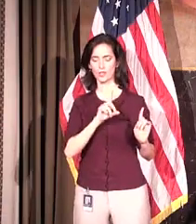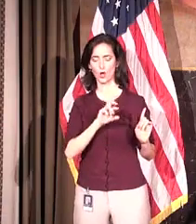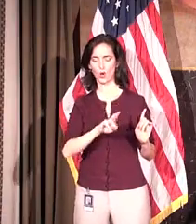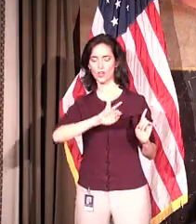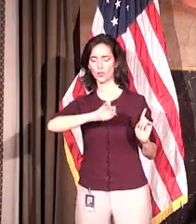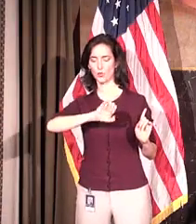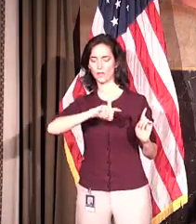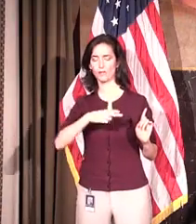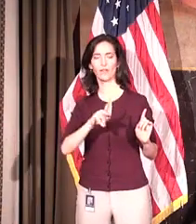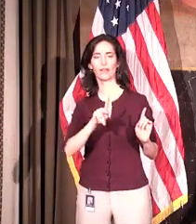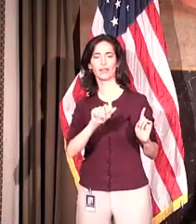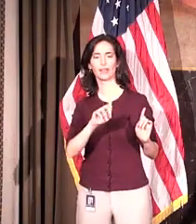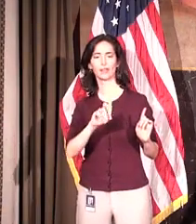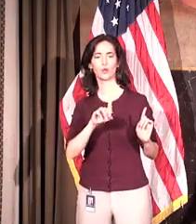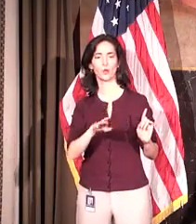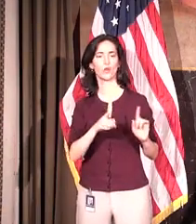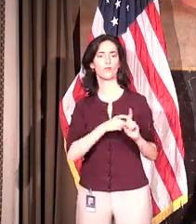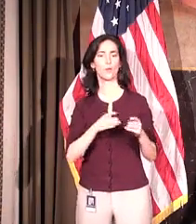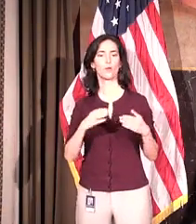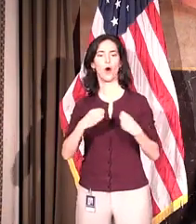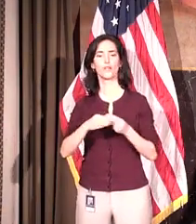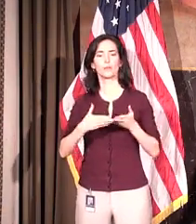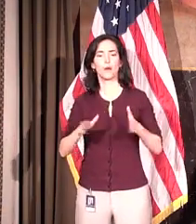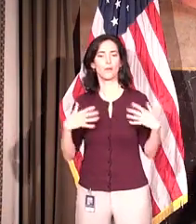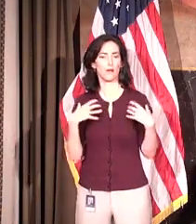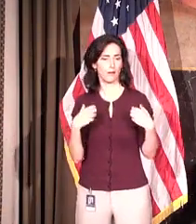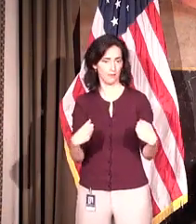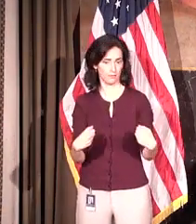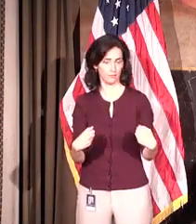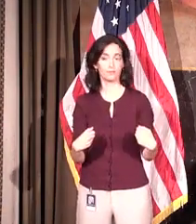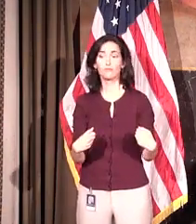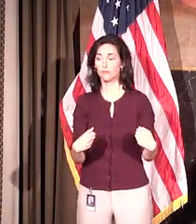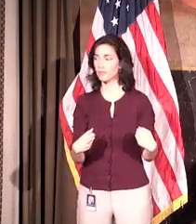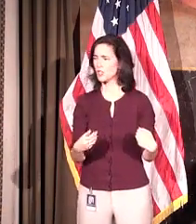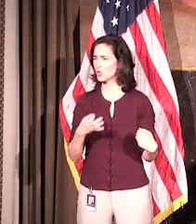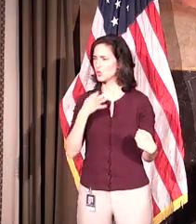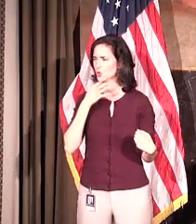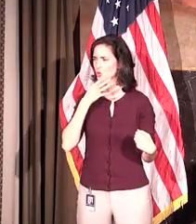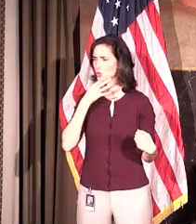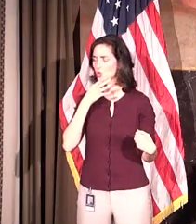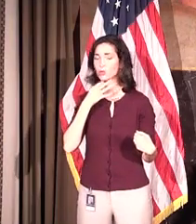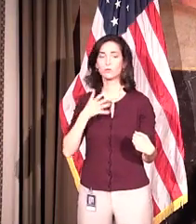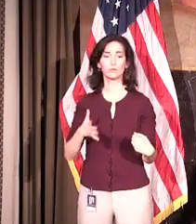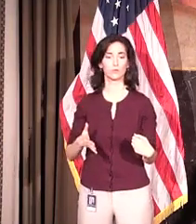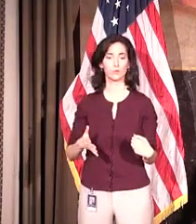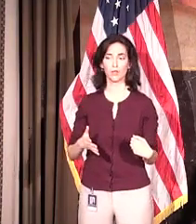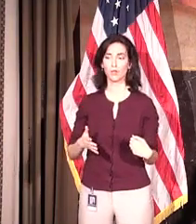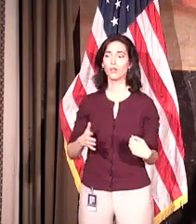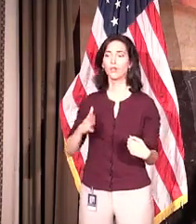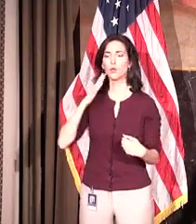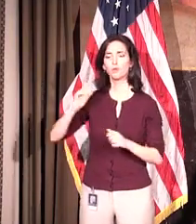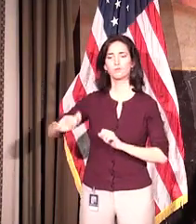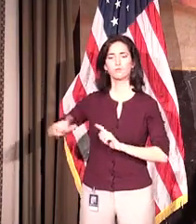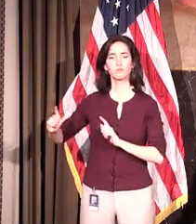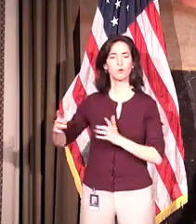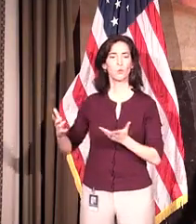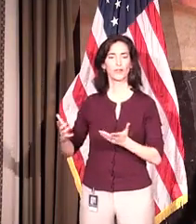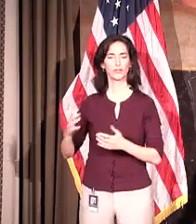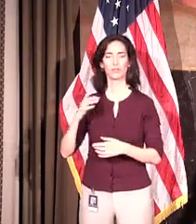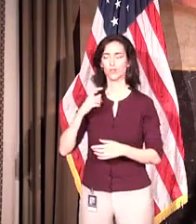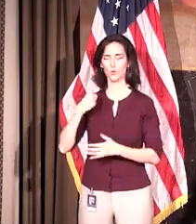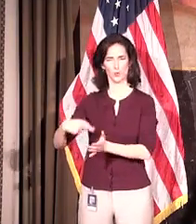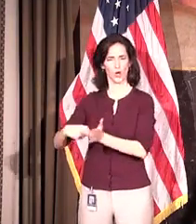Health. In a moment, we're going to go through the latest examination of the gating